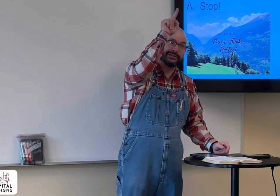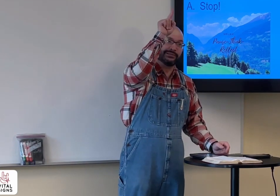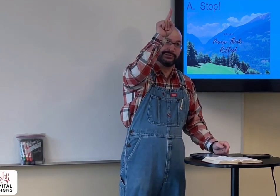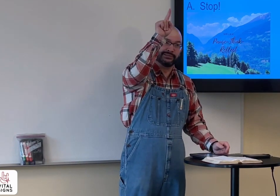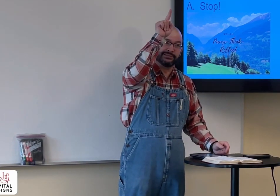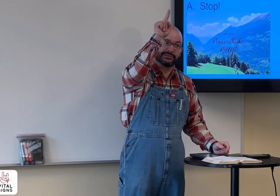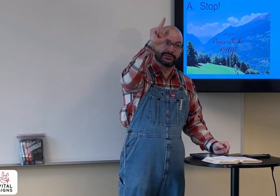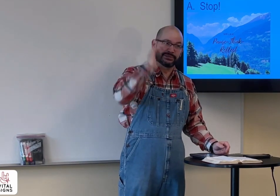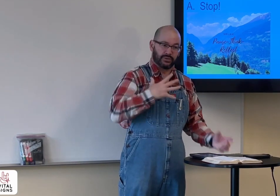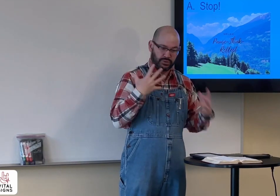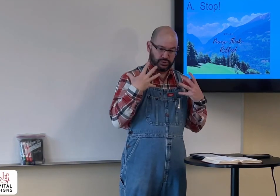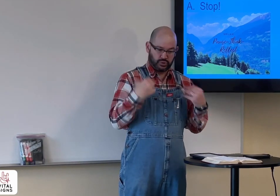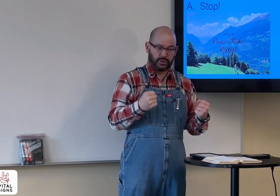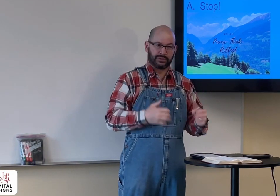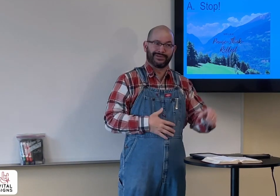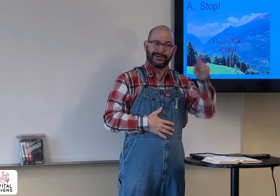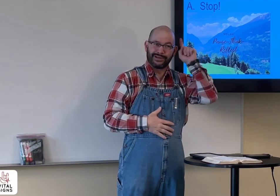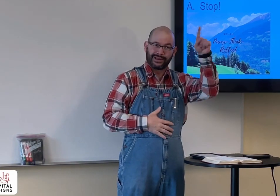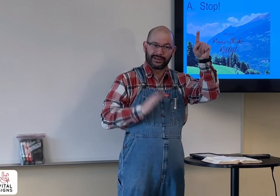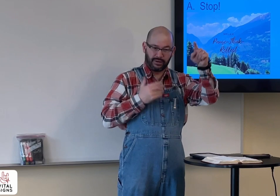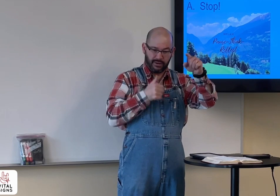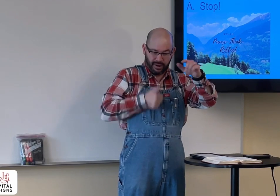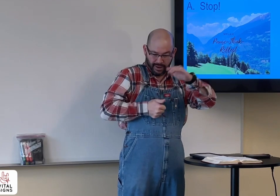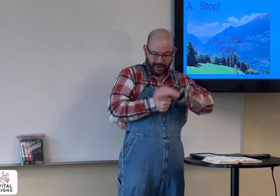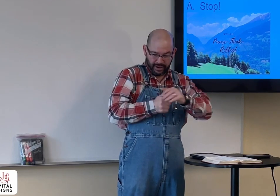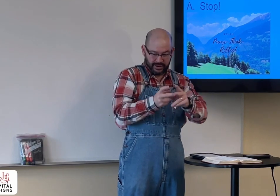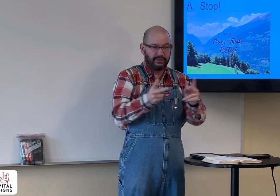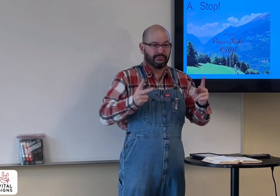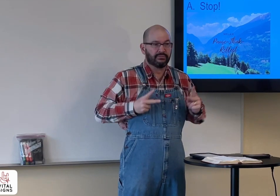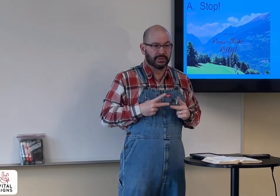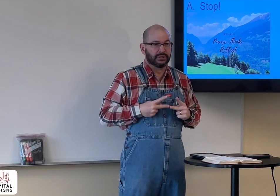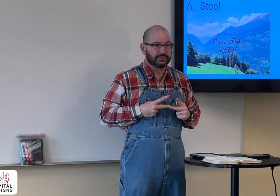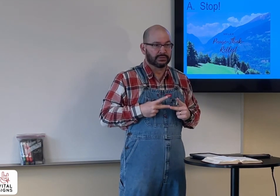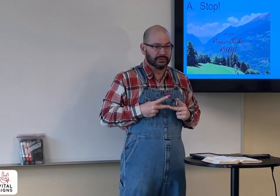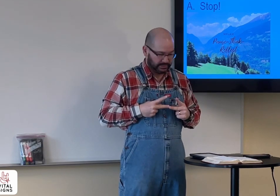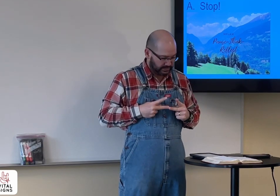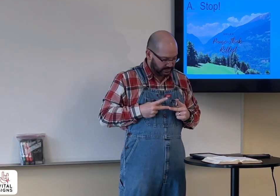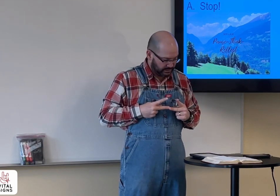God is our strength. He's our hiding place.